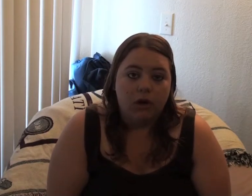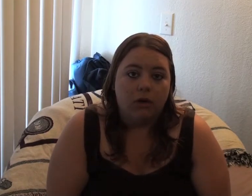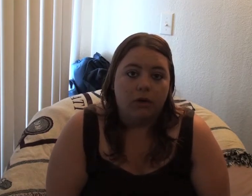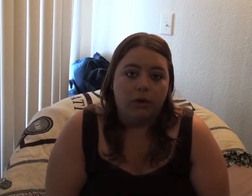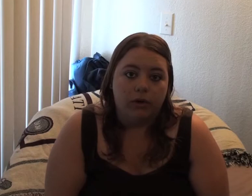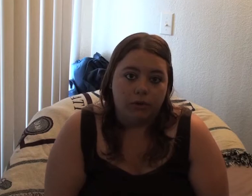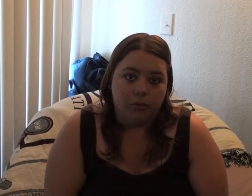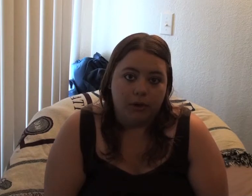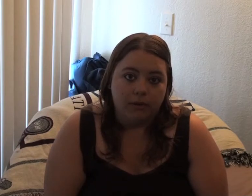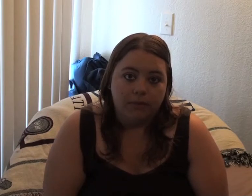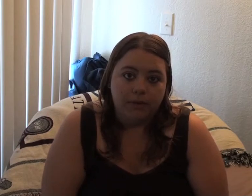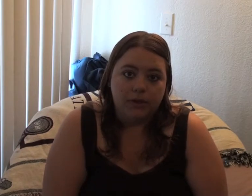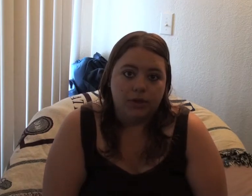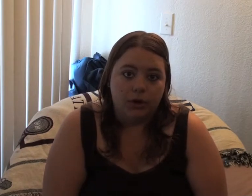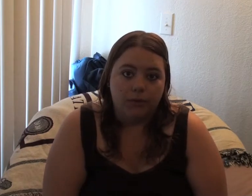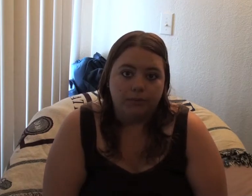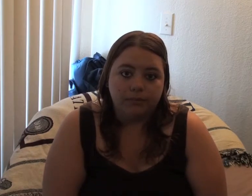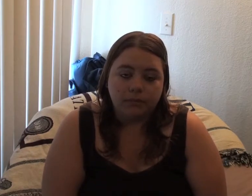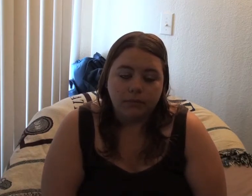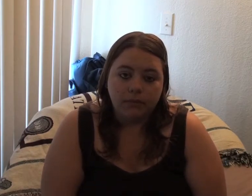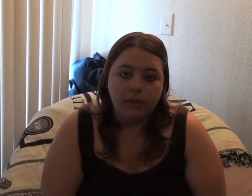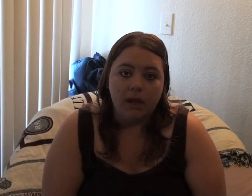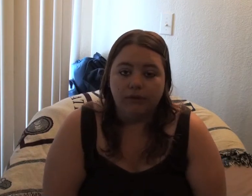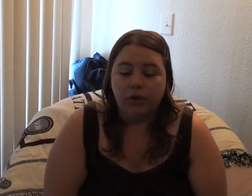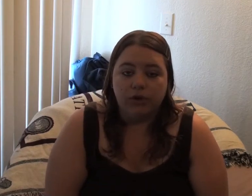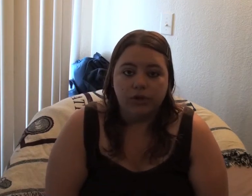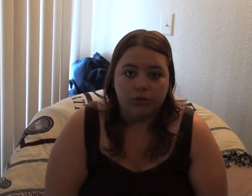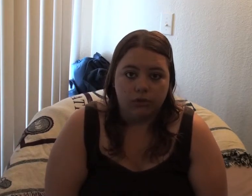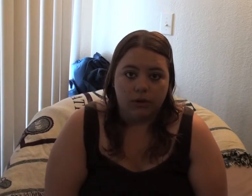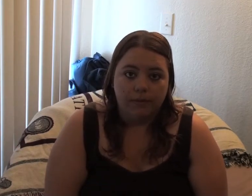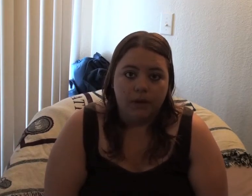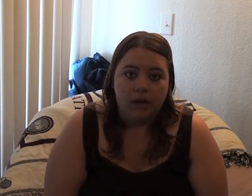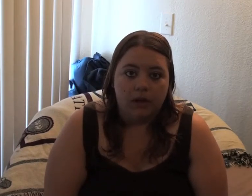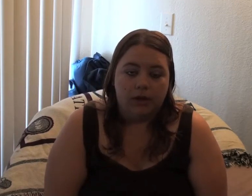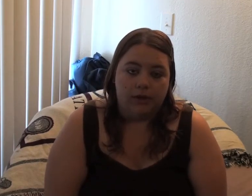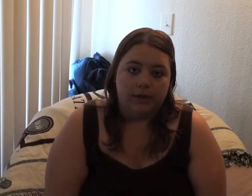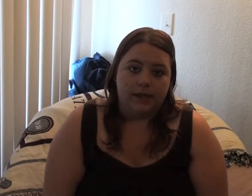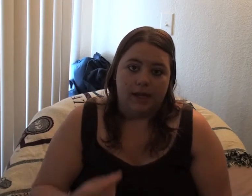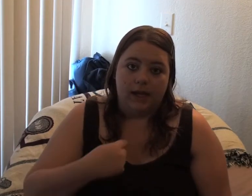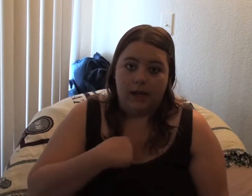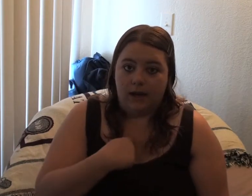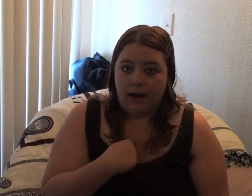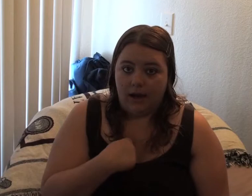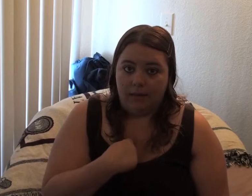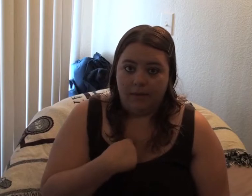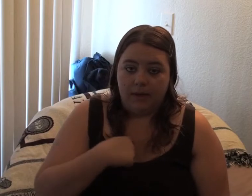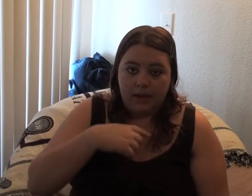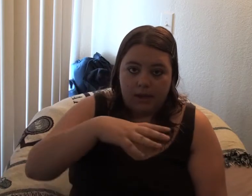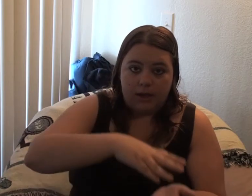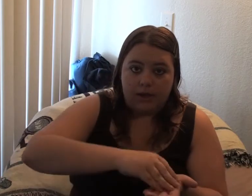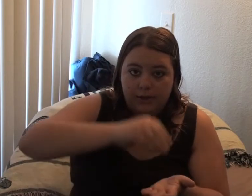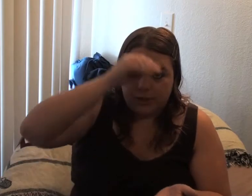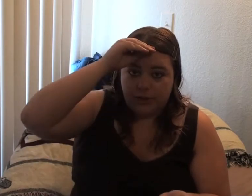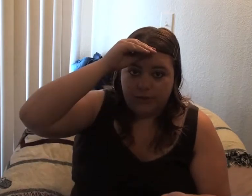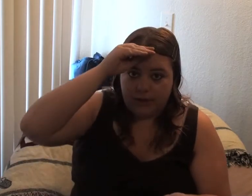or you go to work. So if you go to school, you can say, I'm a student.